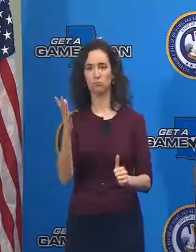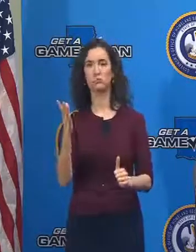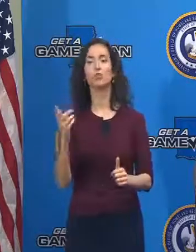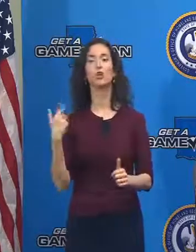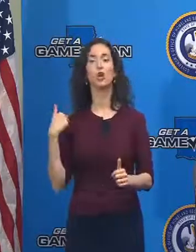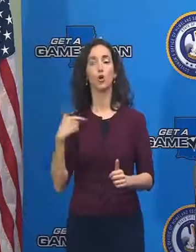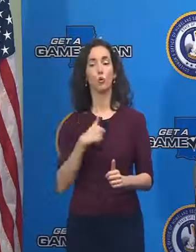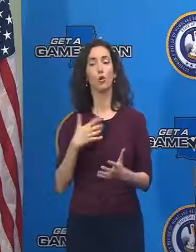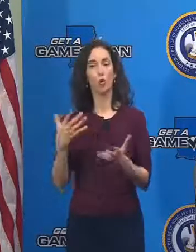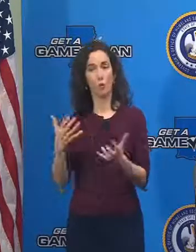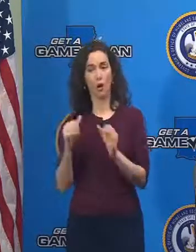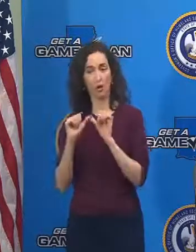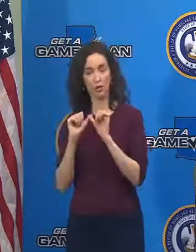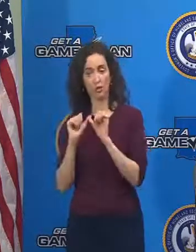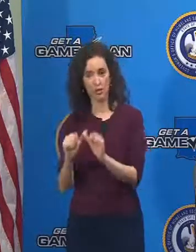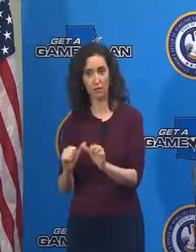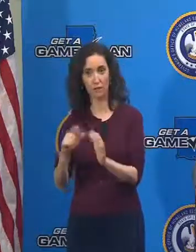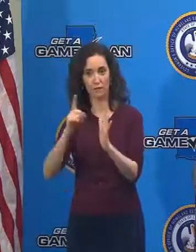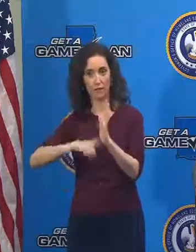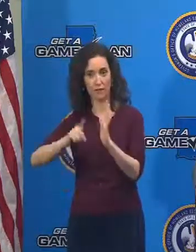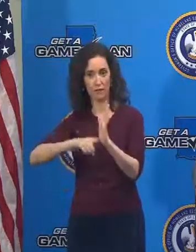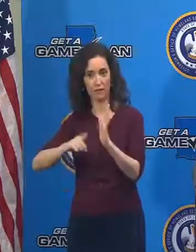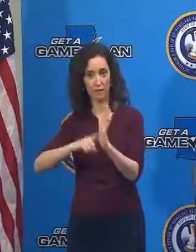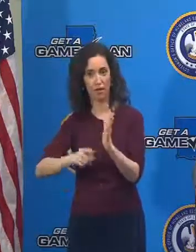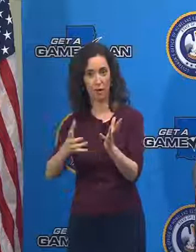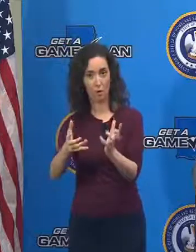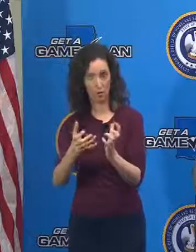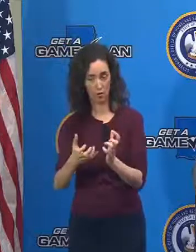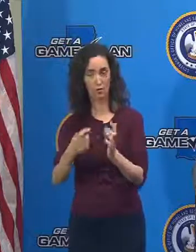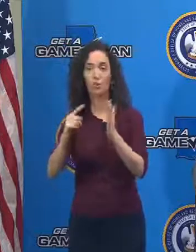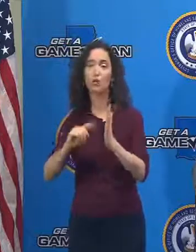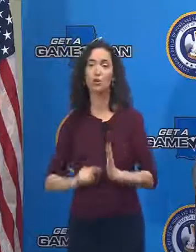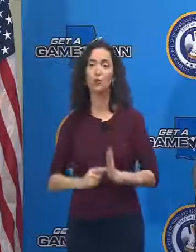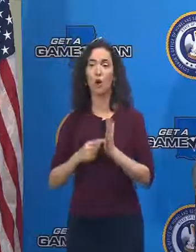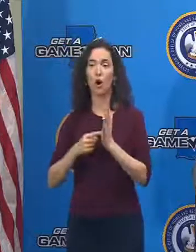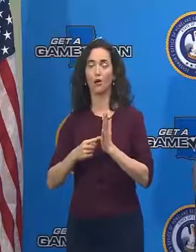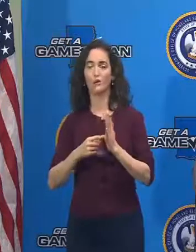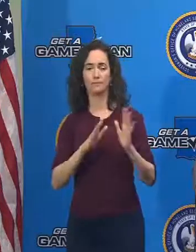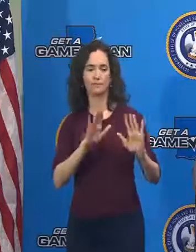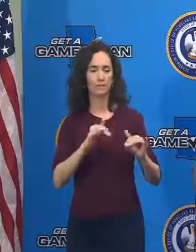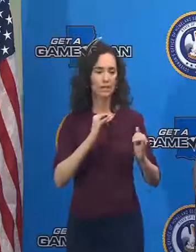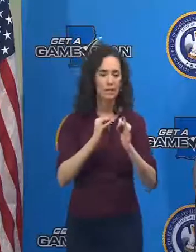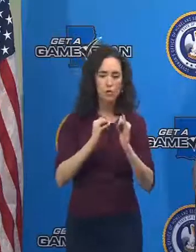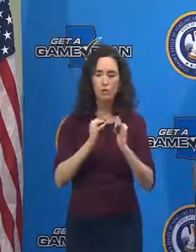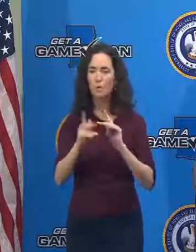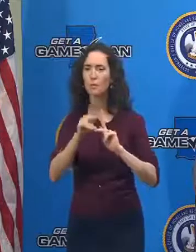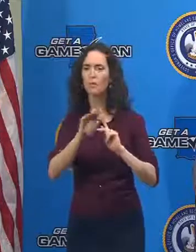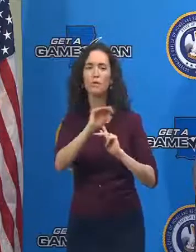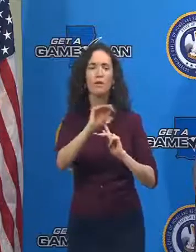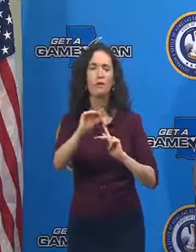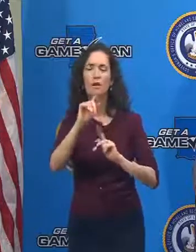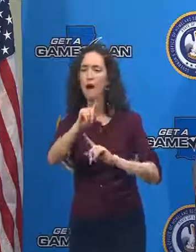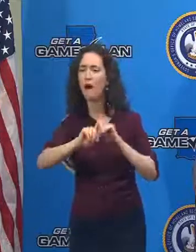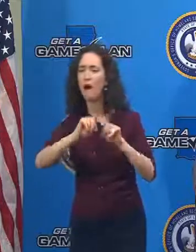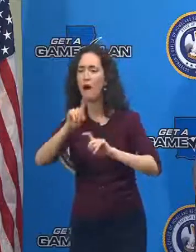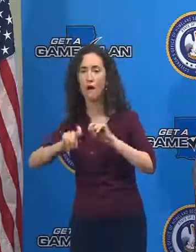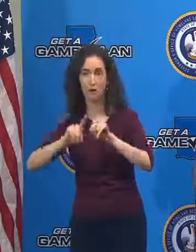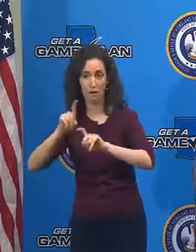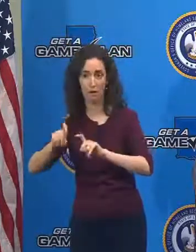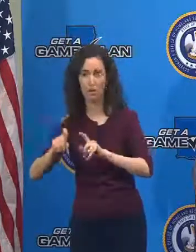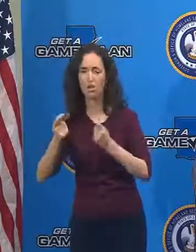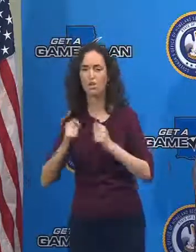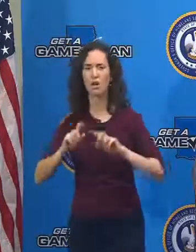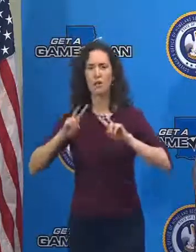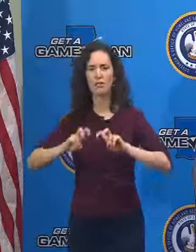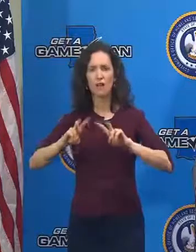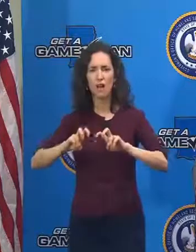to continue our investigation, begin taking interviews with the folks, trying to begin to